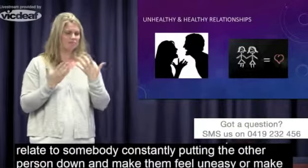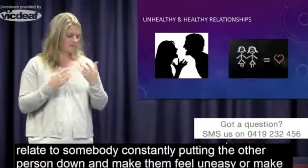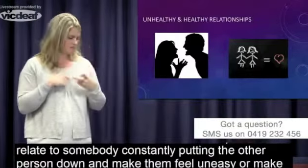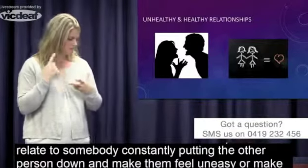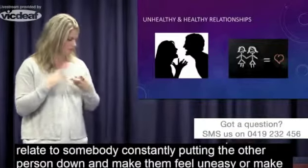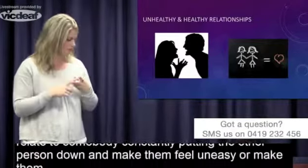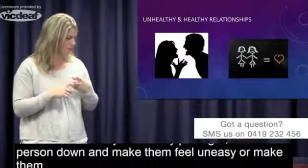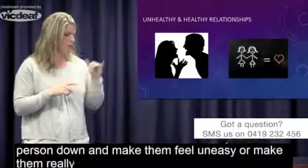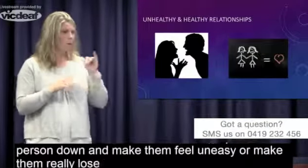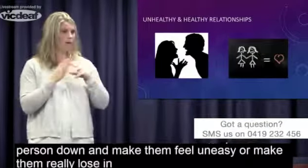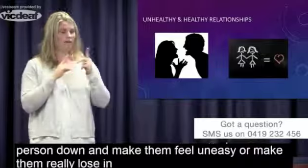silly.